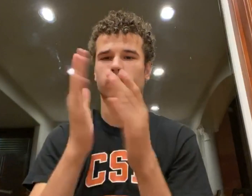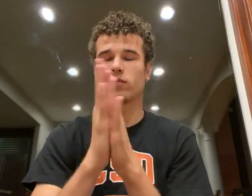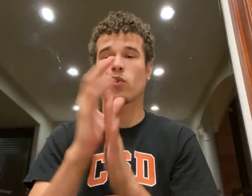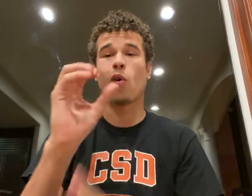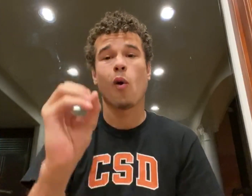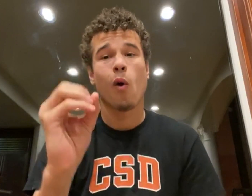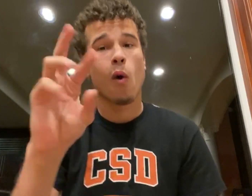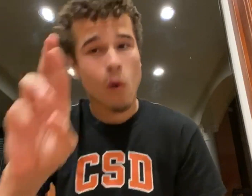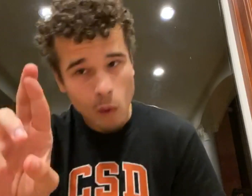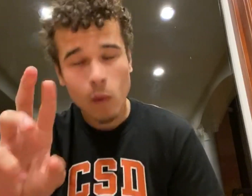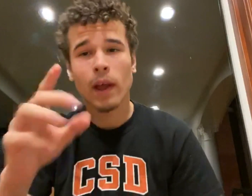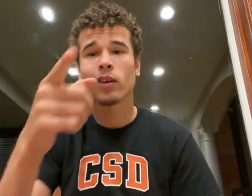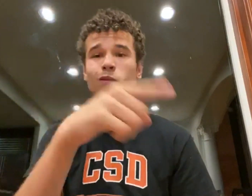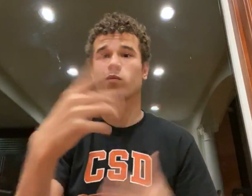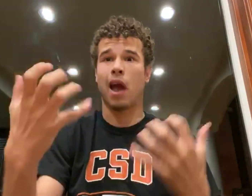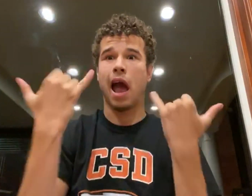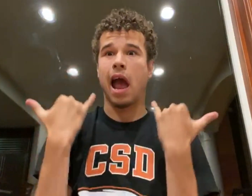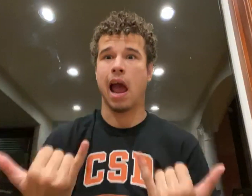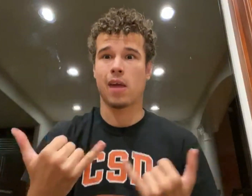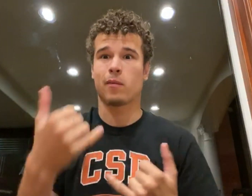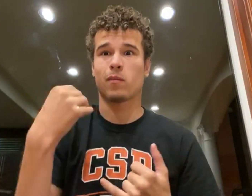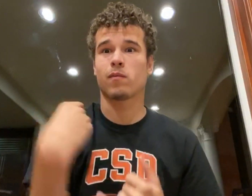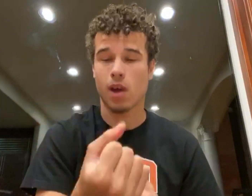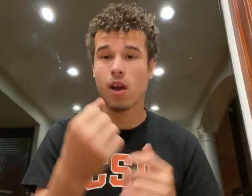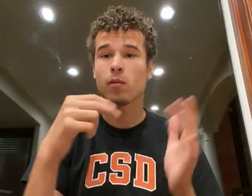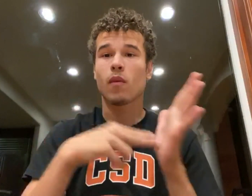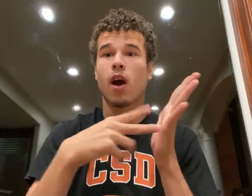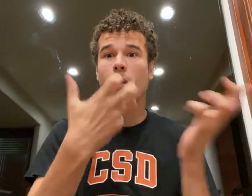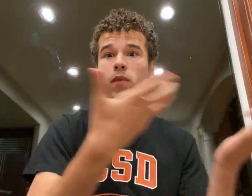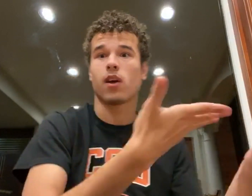CSD, or if you do want to get your yearbook now,